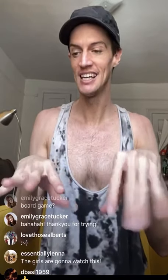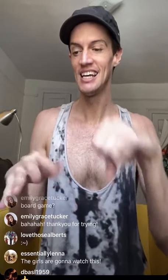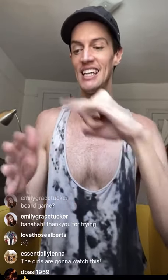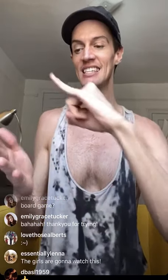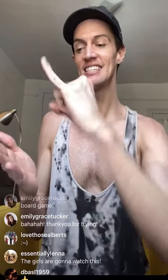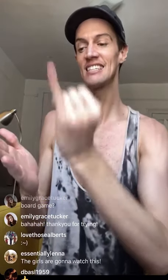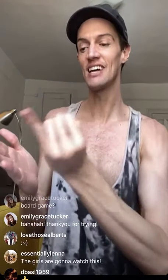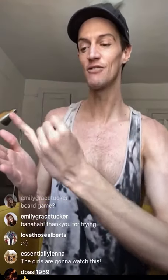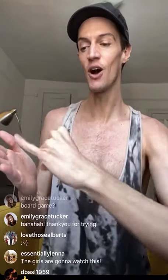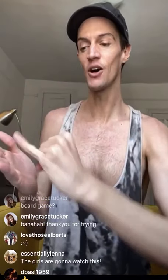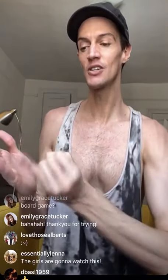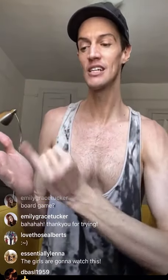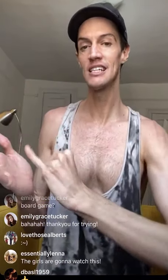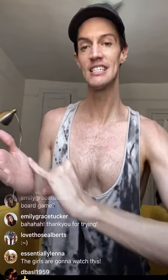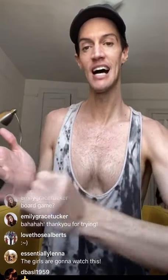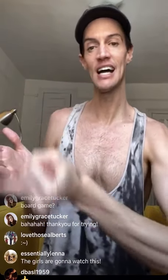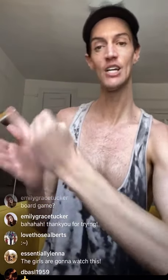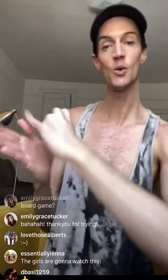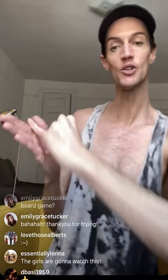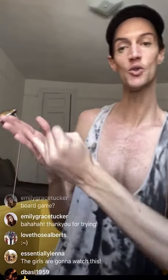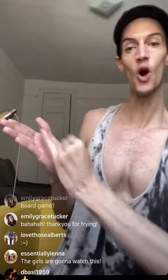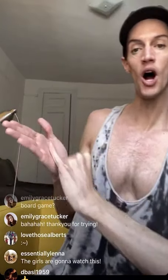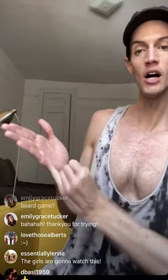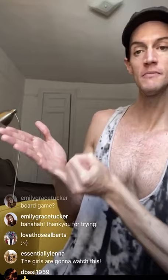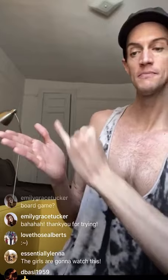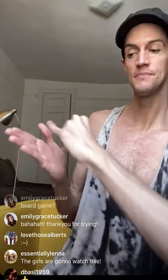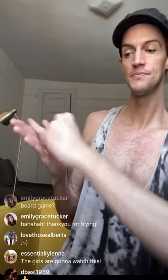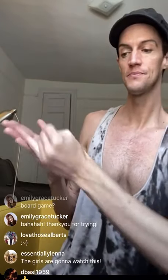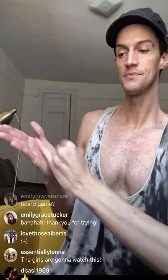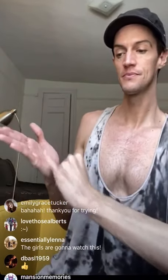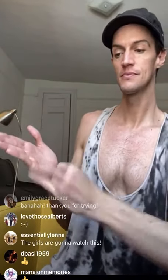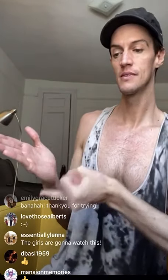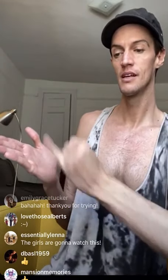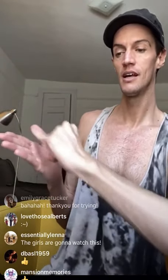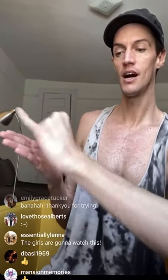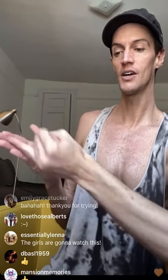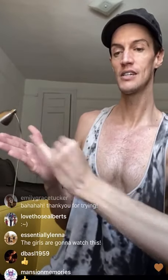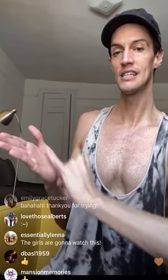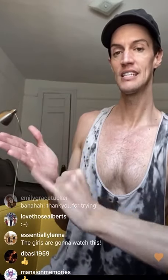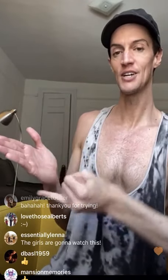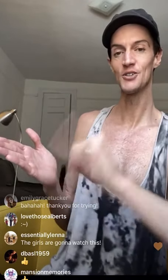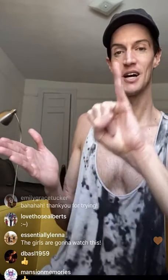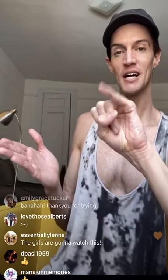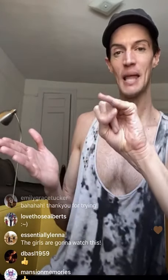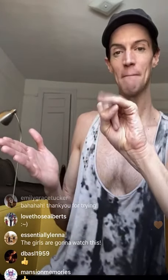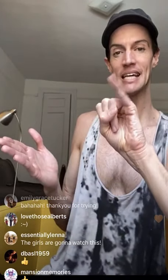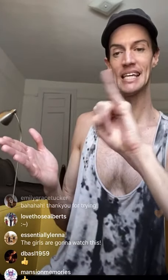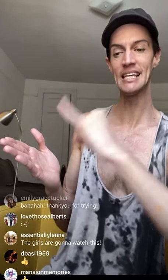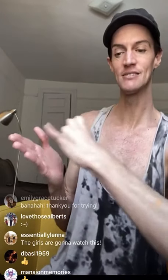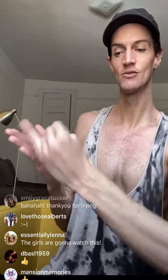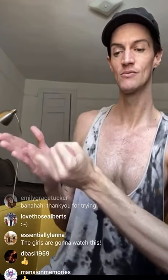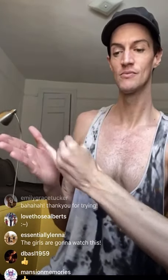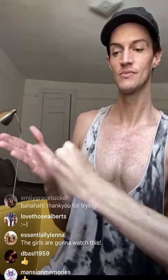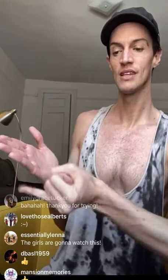This is a sign for art, design, or draw. Art, design, or draw that pinky. If